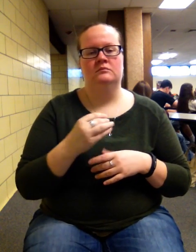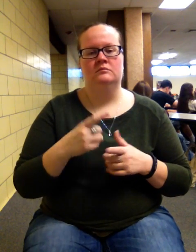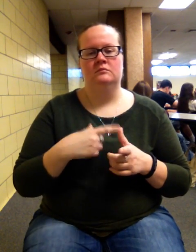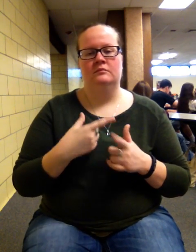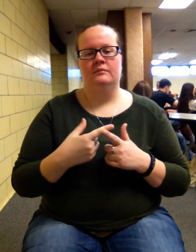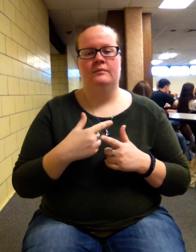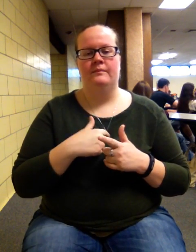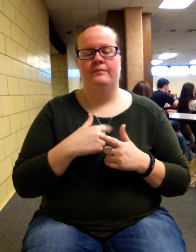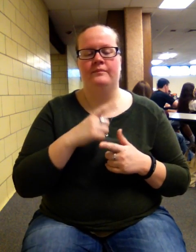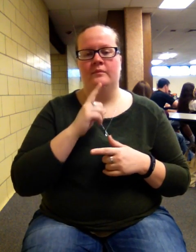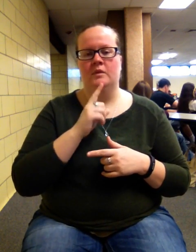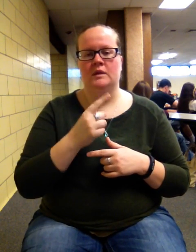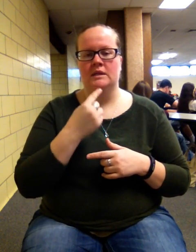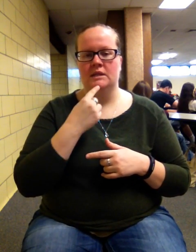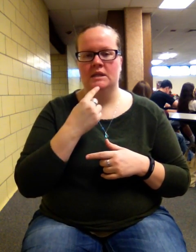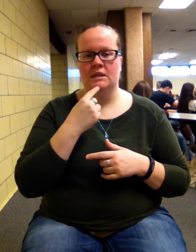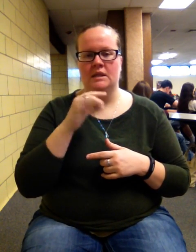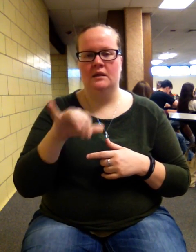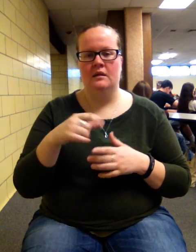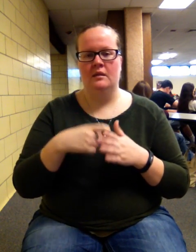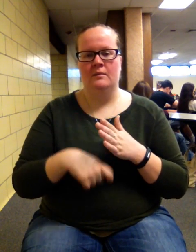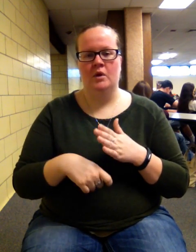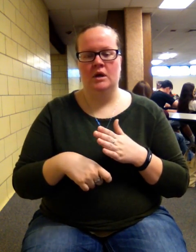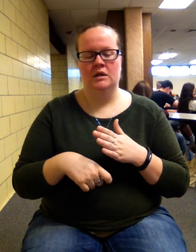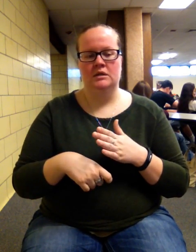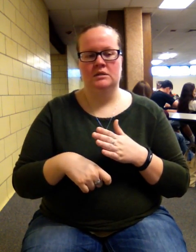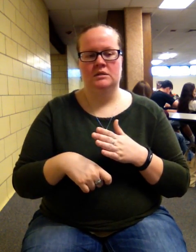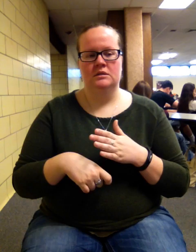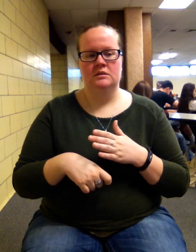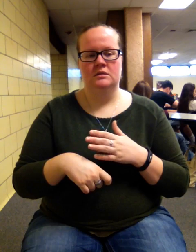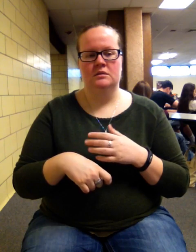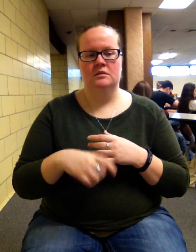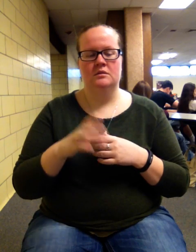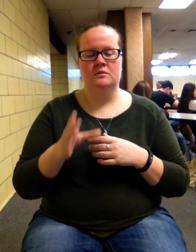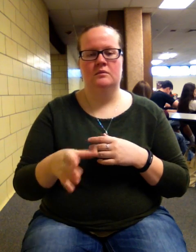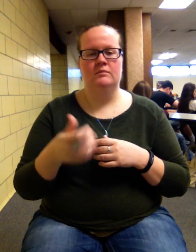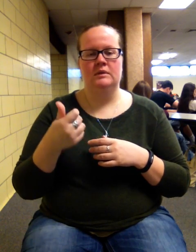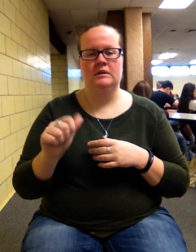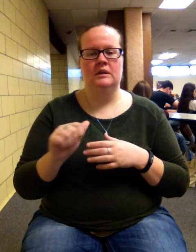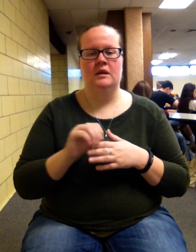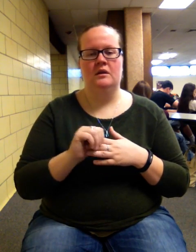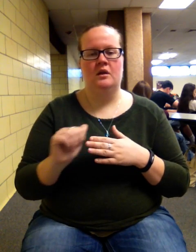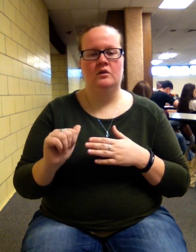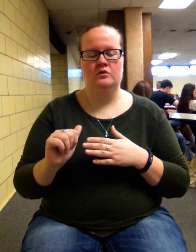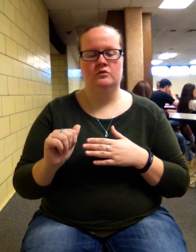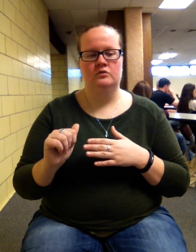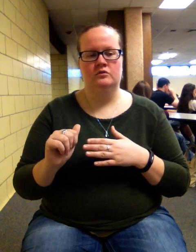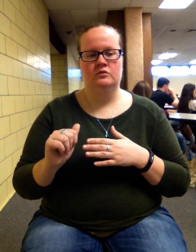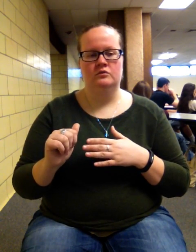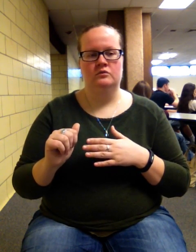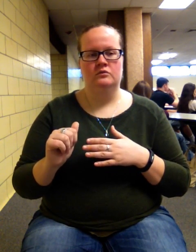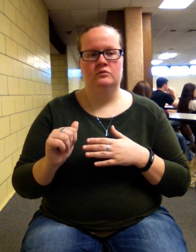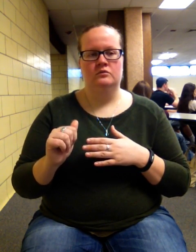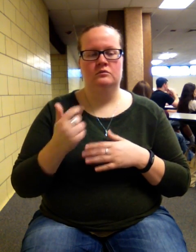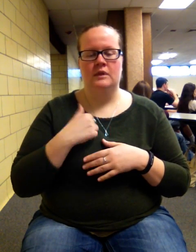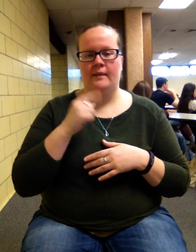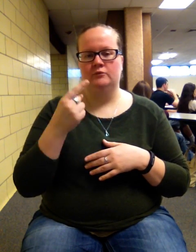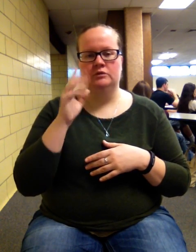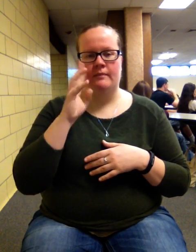I was saying that the price was going to be $10. I'm just making up float cost.